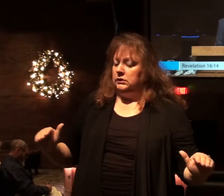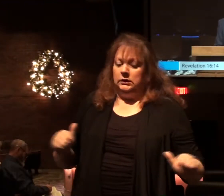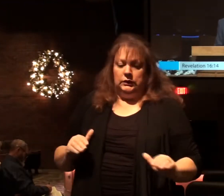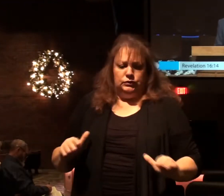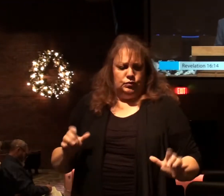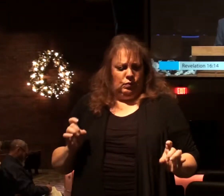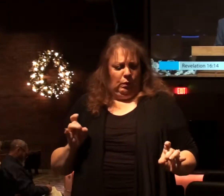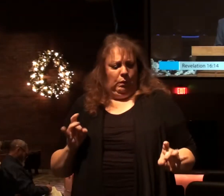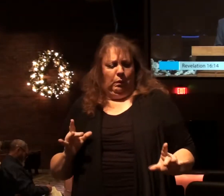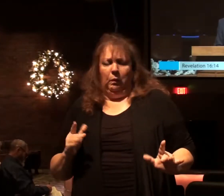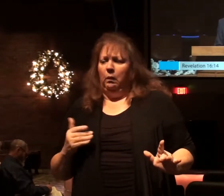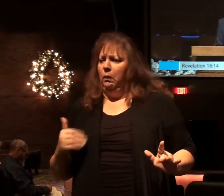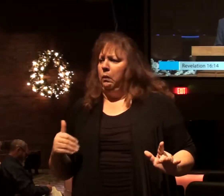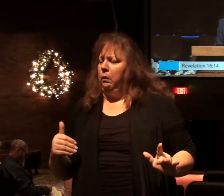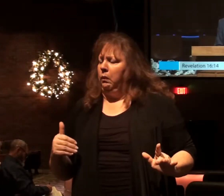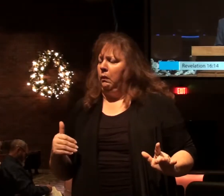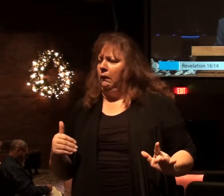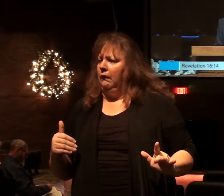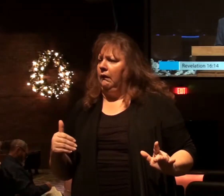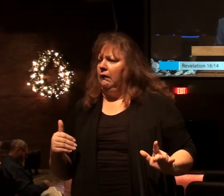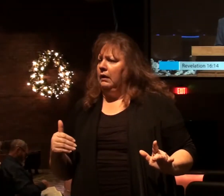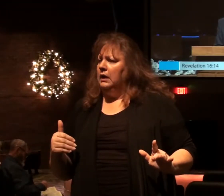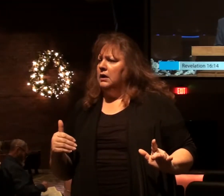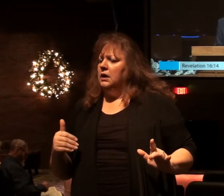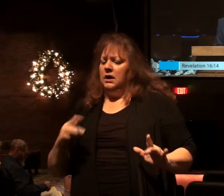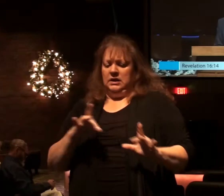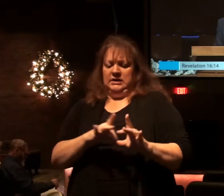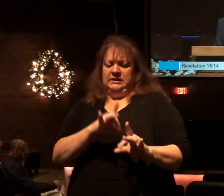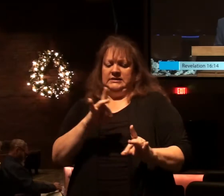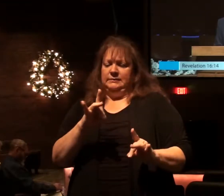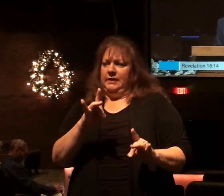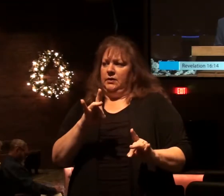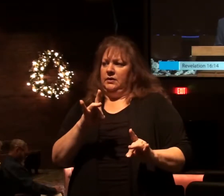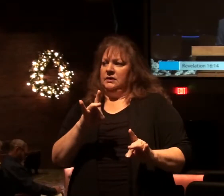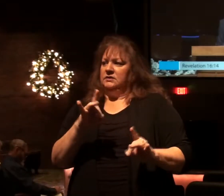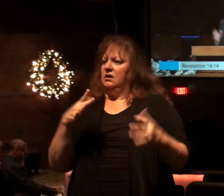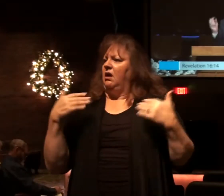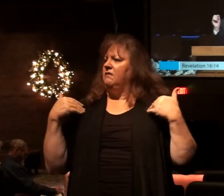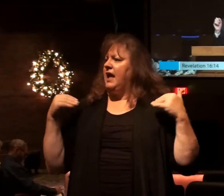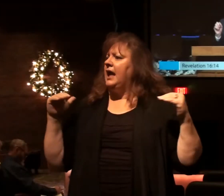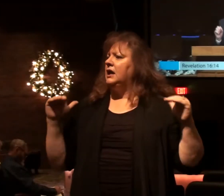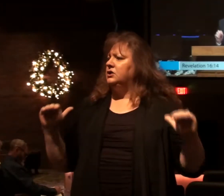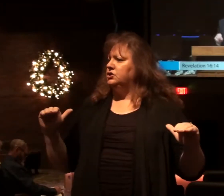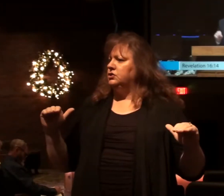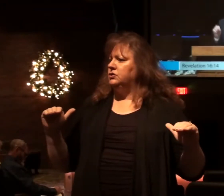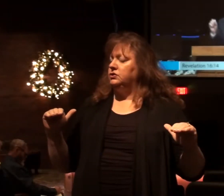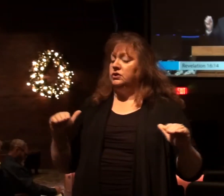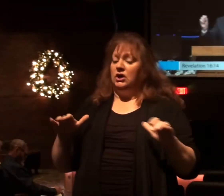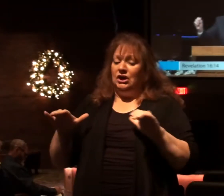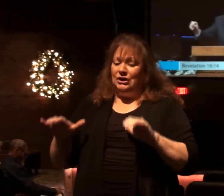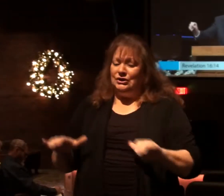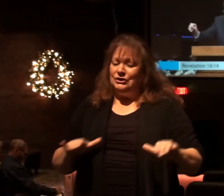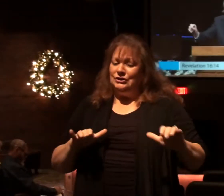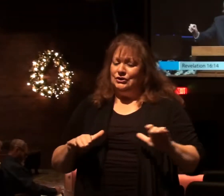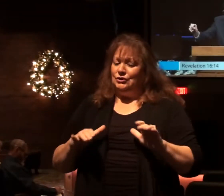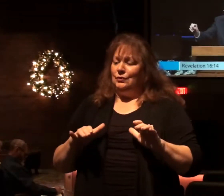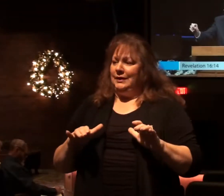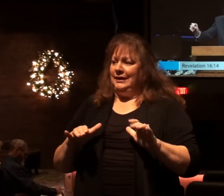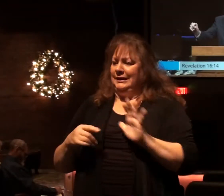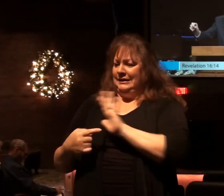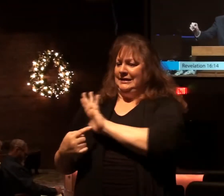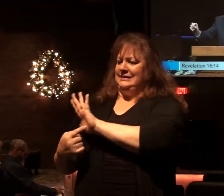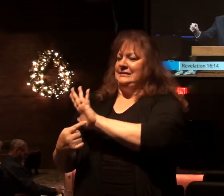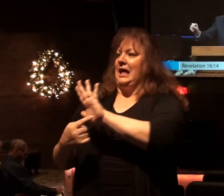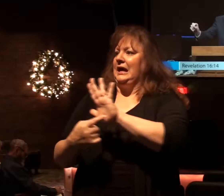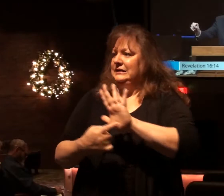performing great signs. They are spirits of demons. Note this, performing signs.